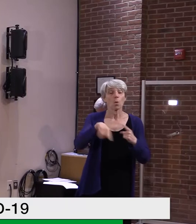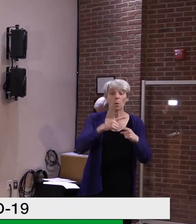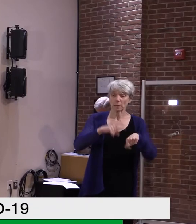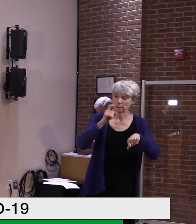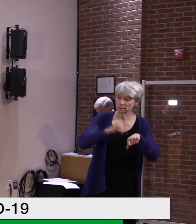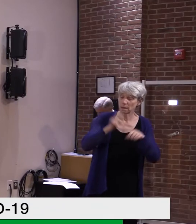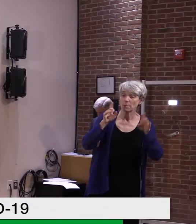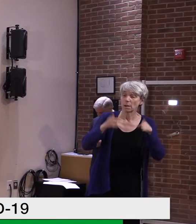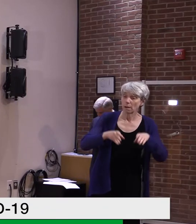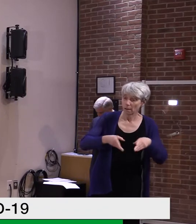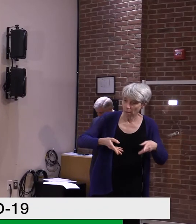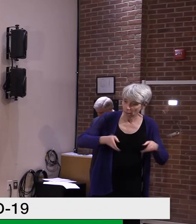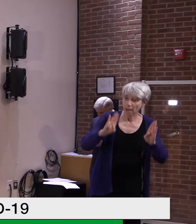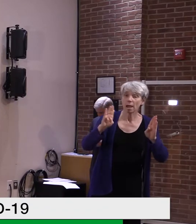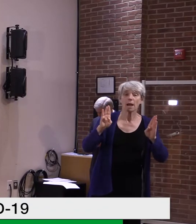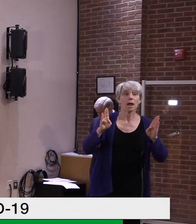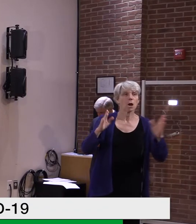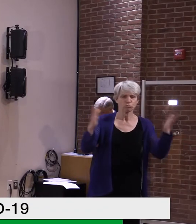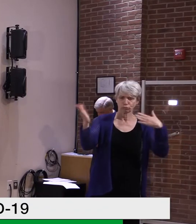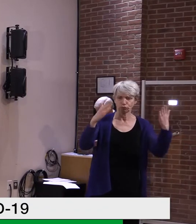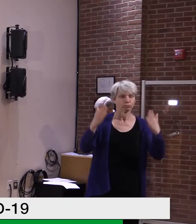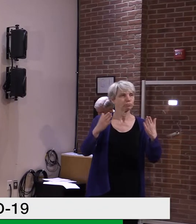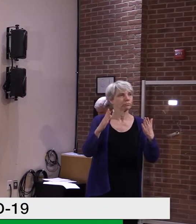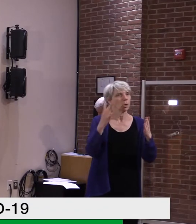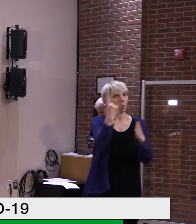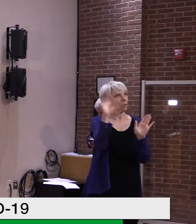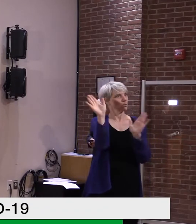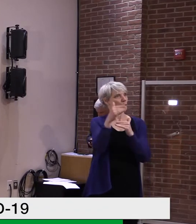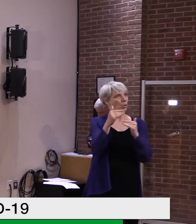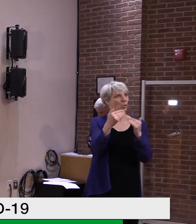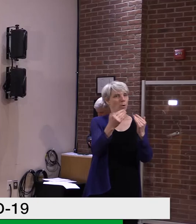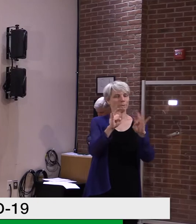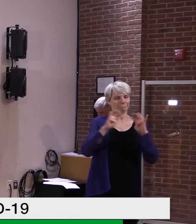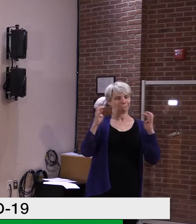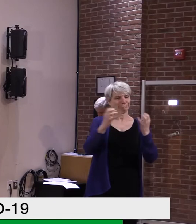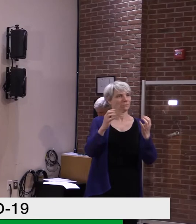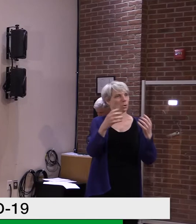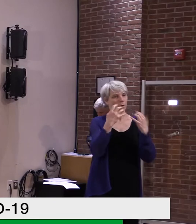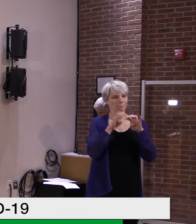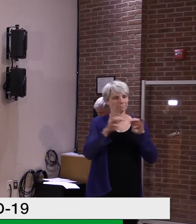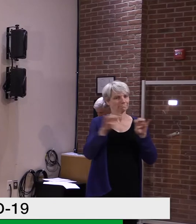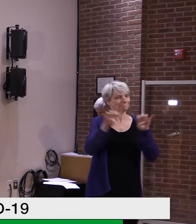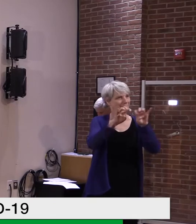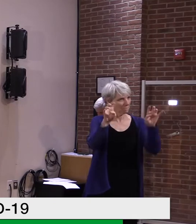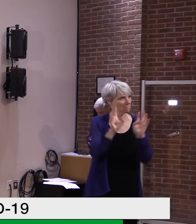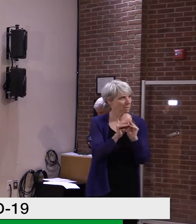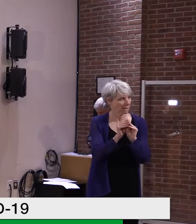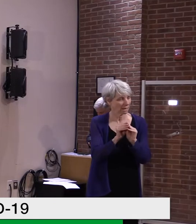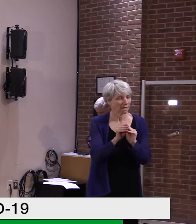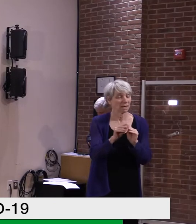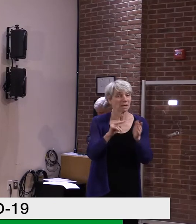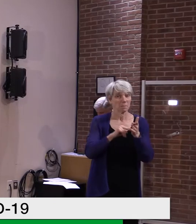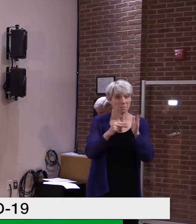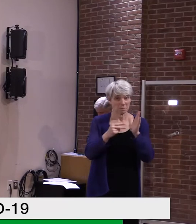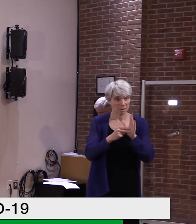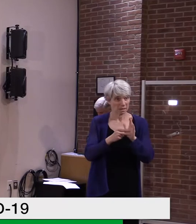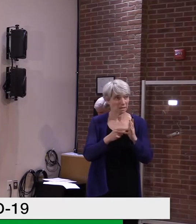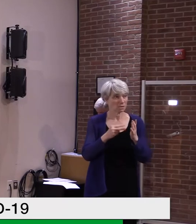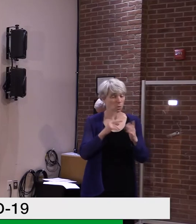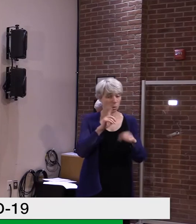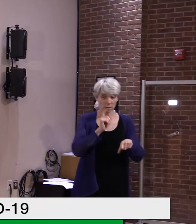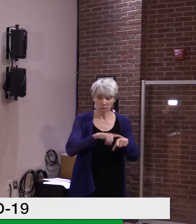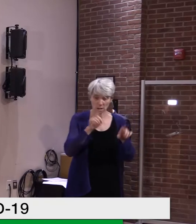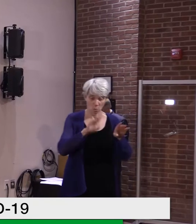meetings begin, will school boards not have to concern themselves with limited use of school facilities